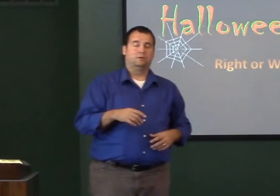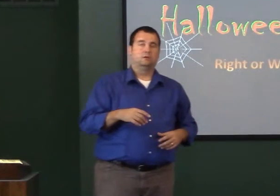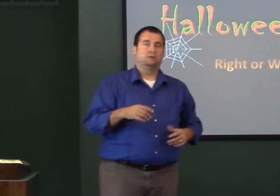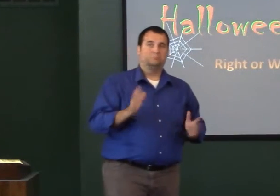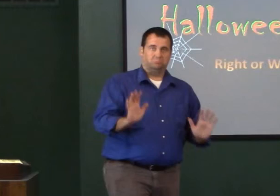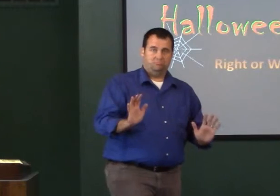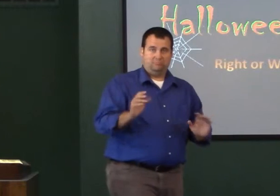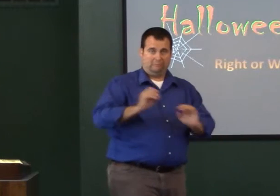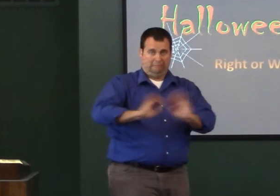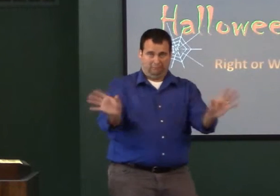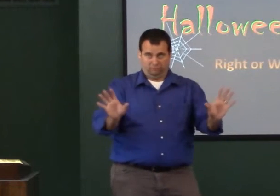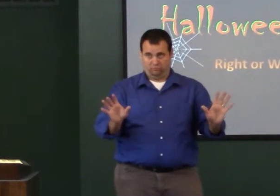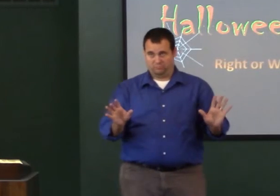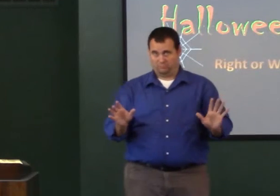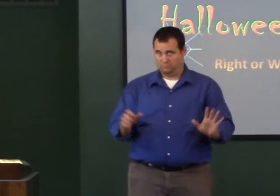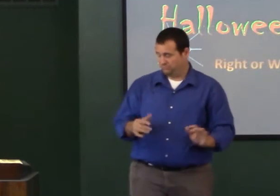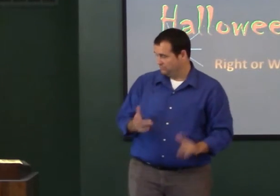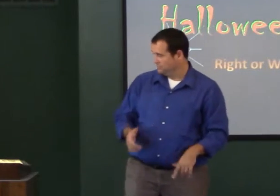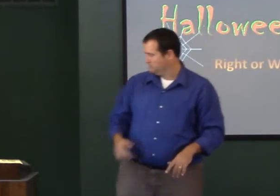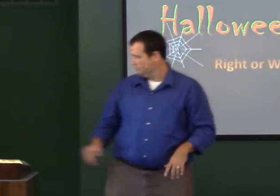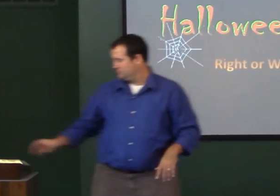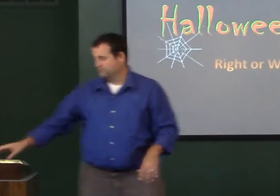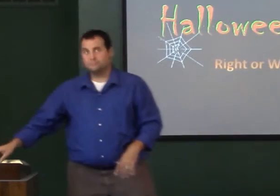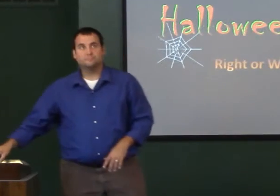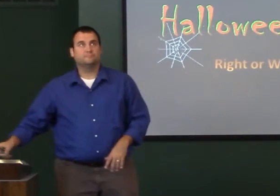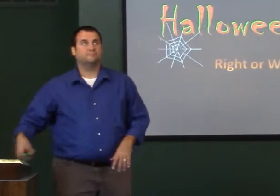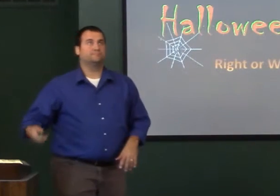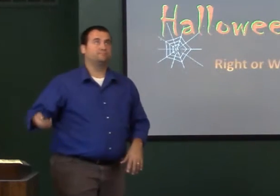was very mad and asked Paul to be thrown in jail.